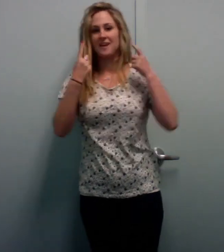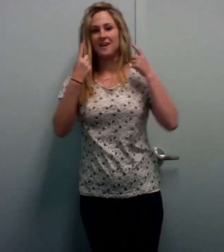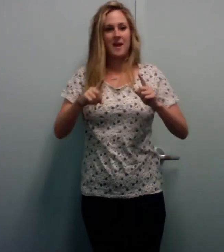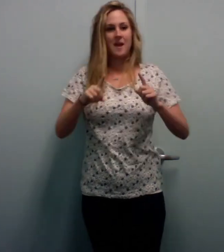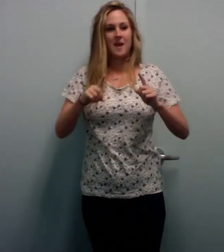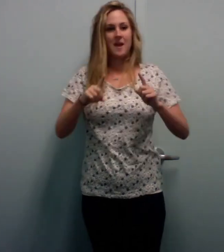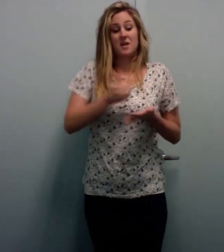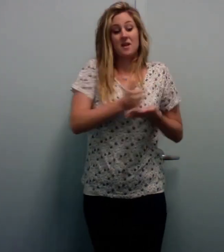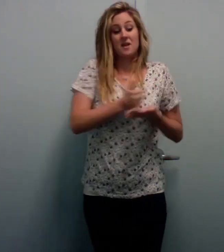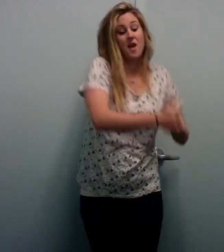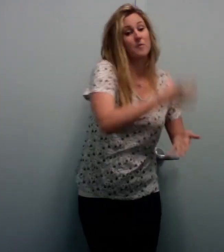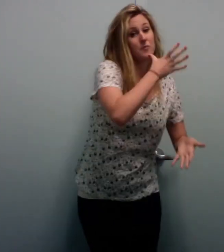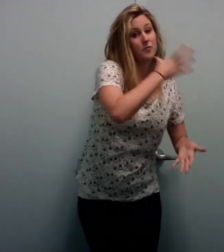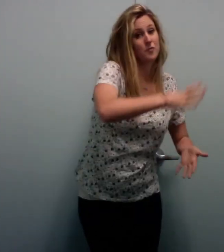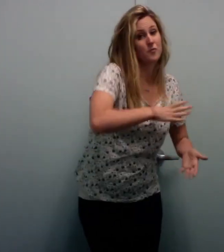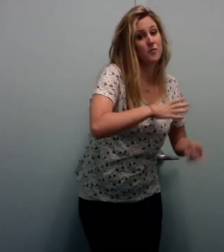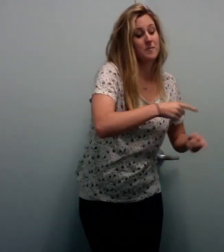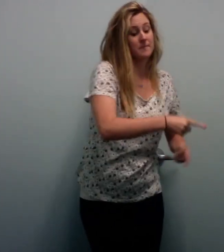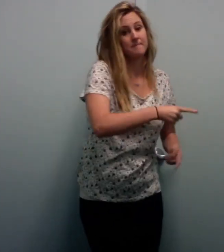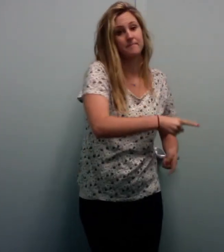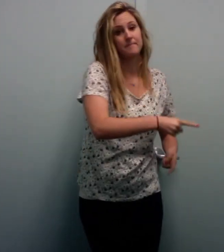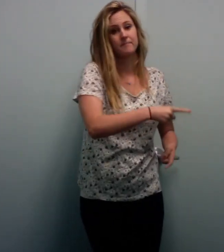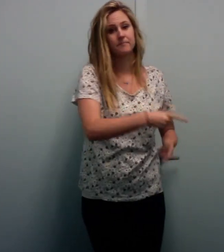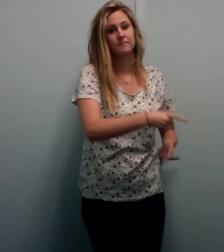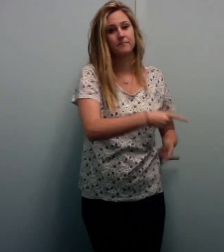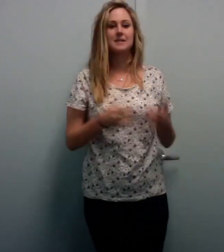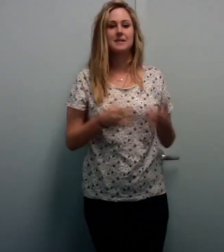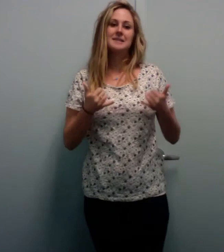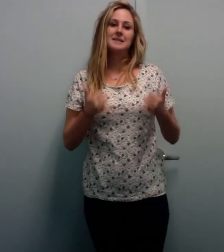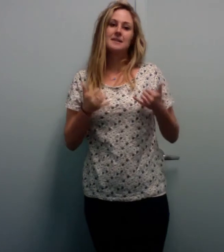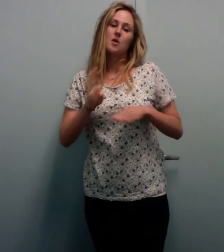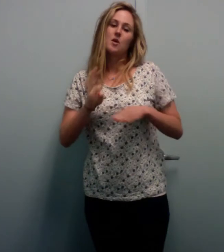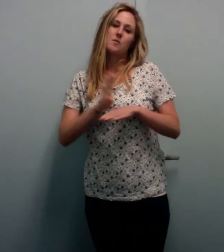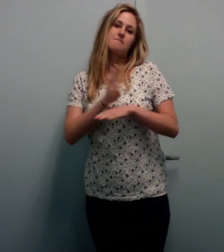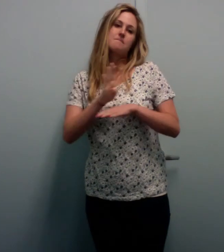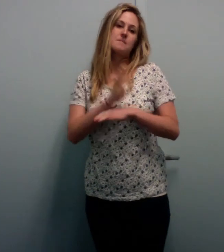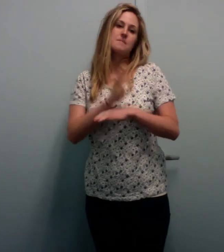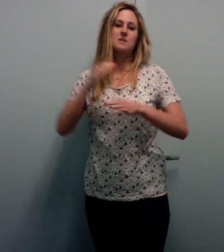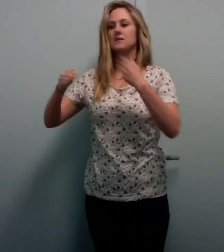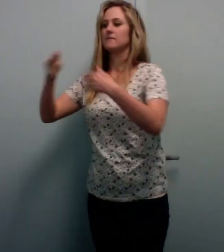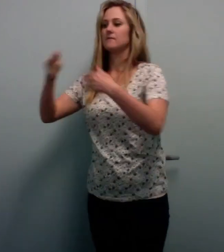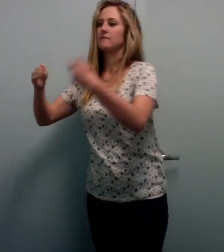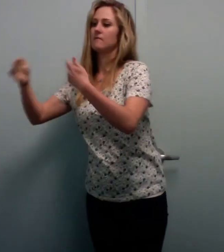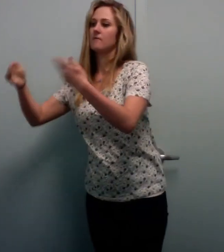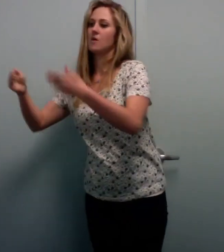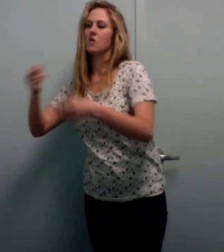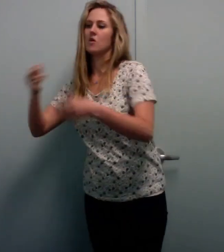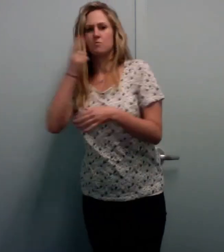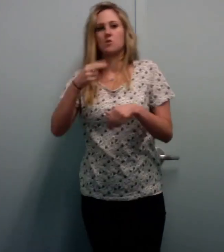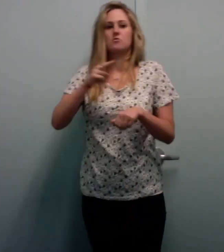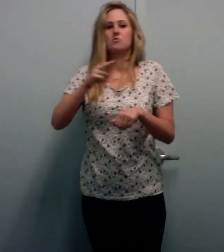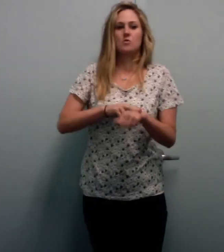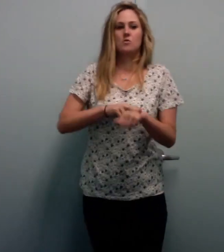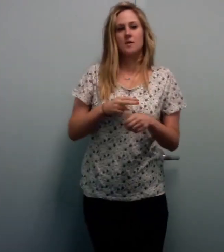could investigate. But other than that, it is business as usual at the show through the weekend. Customers say this is the last place they would expect to get shocked.